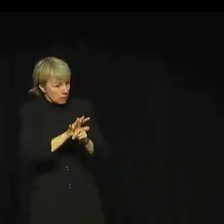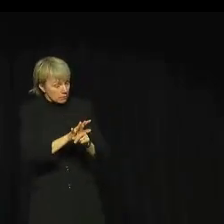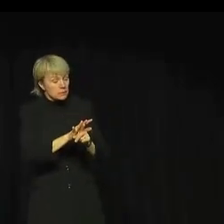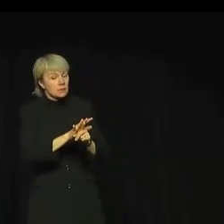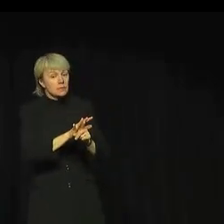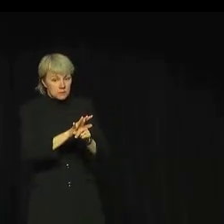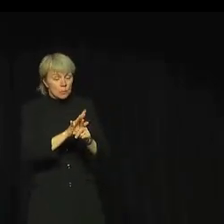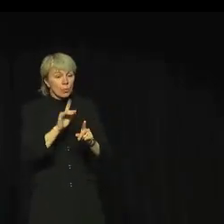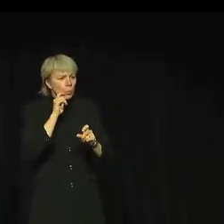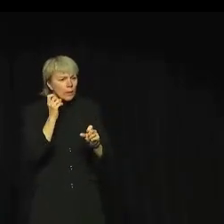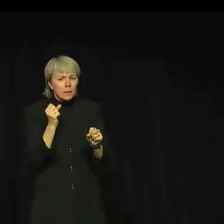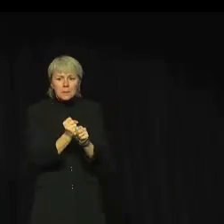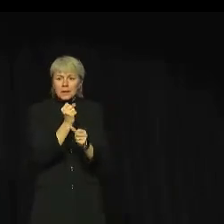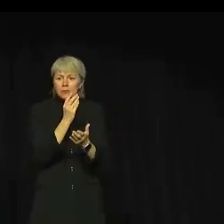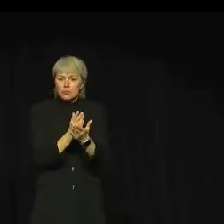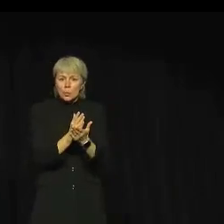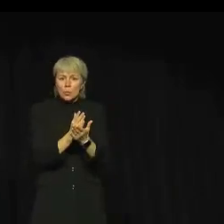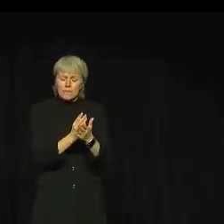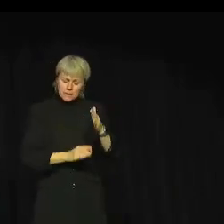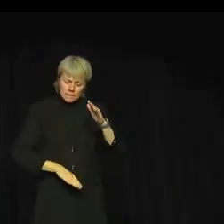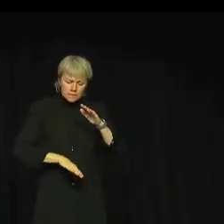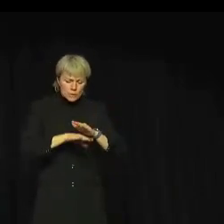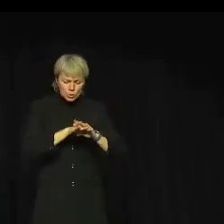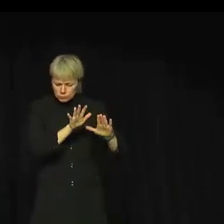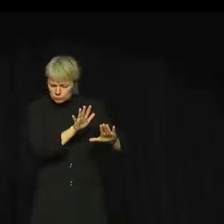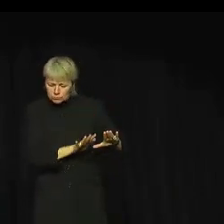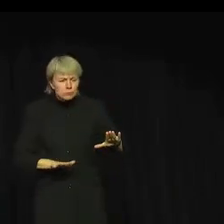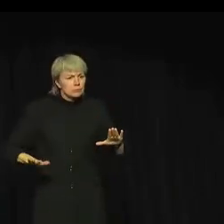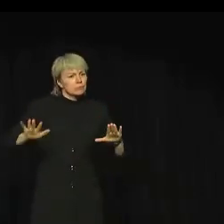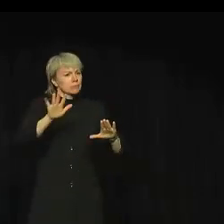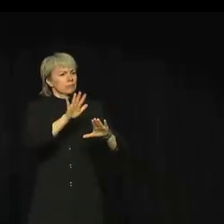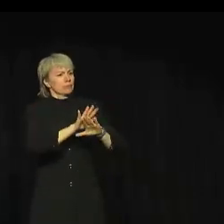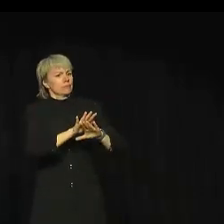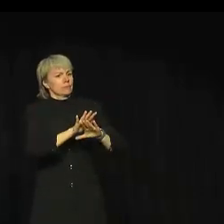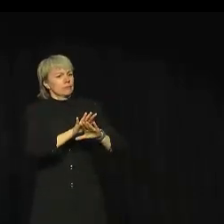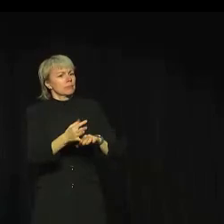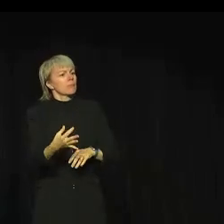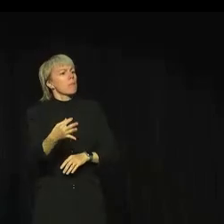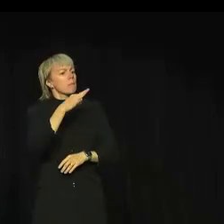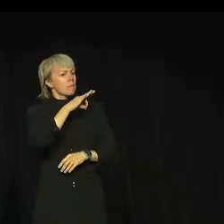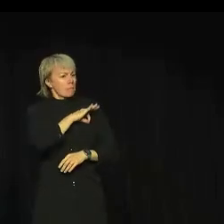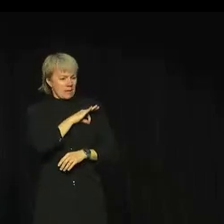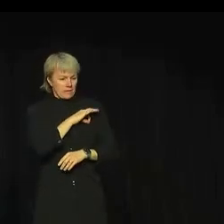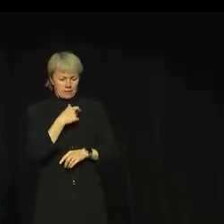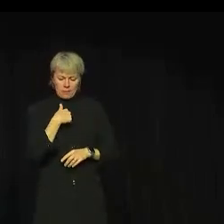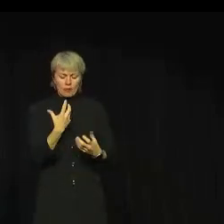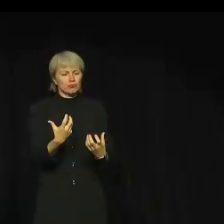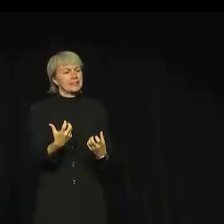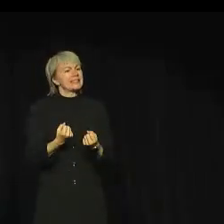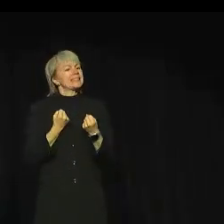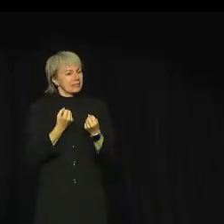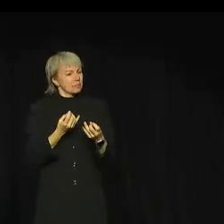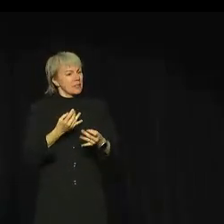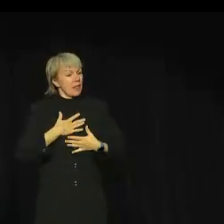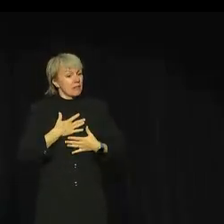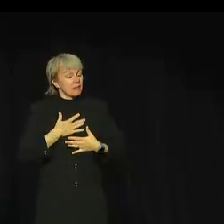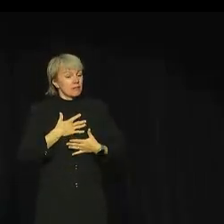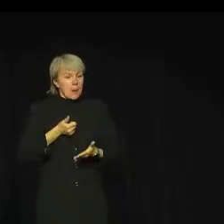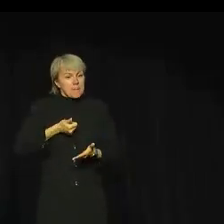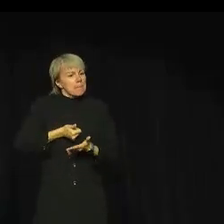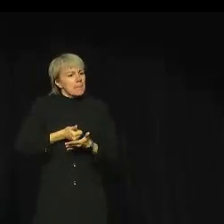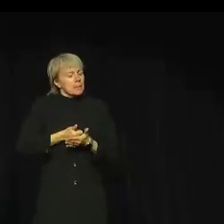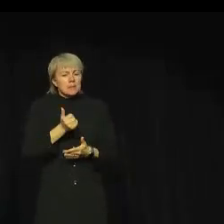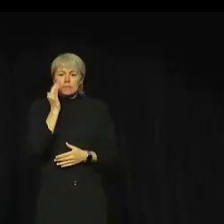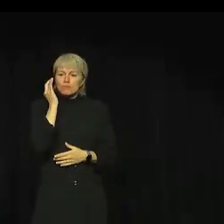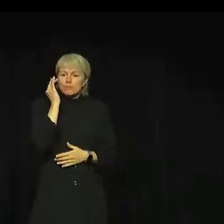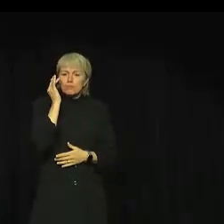will ensure that our whole country gets the benefit that I had of basic